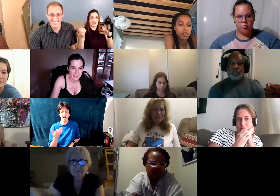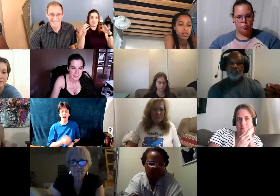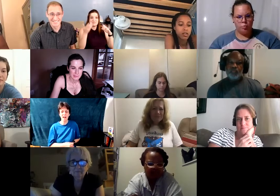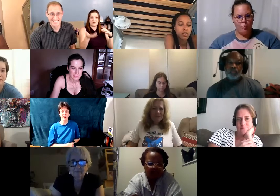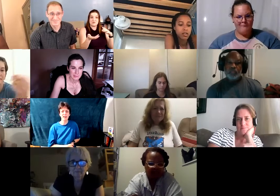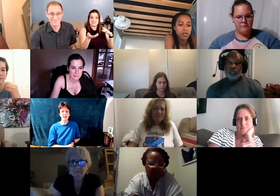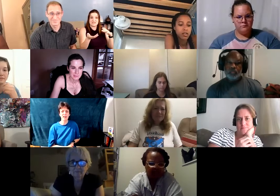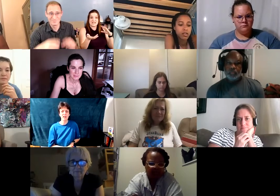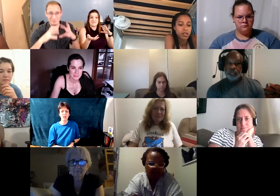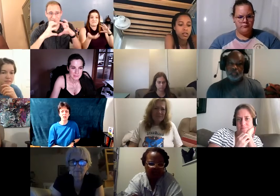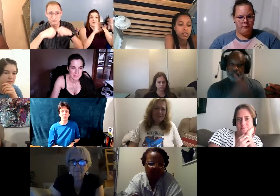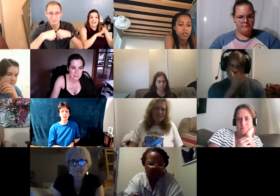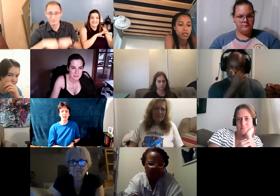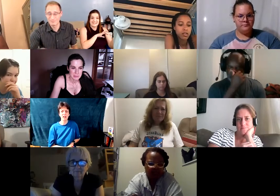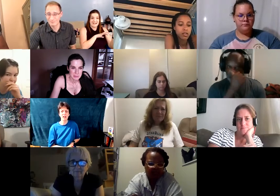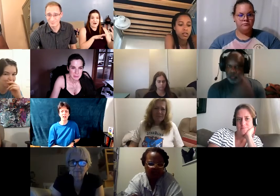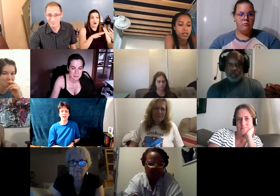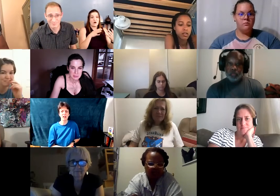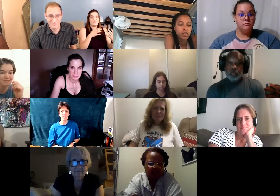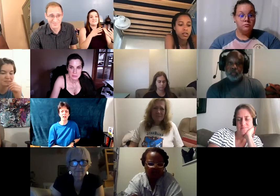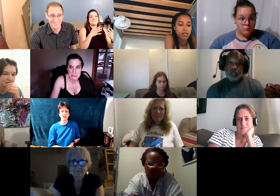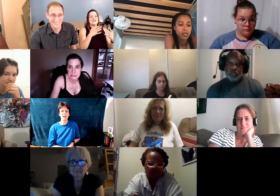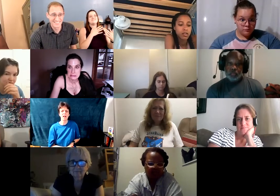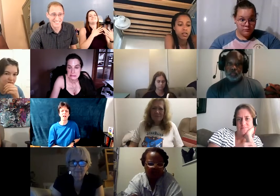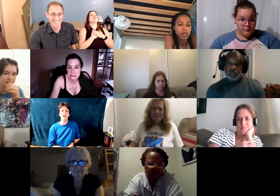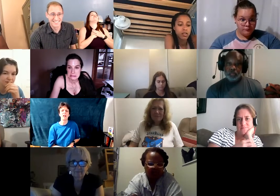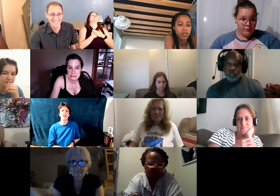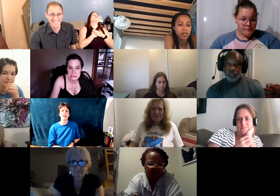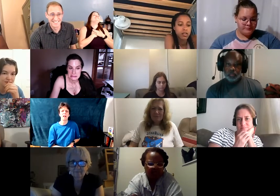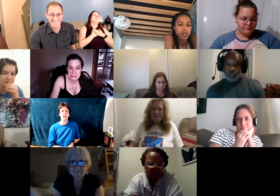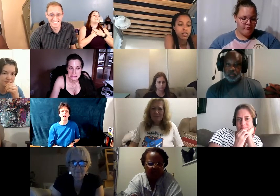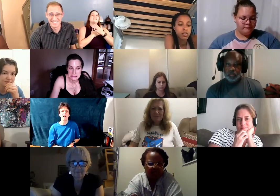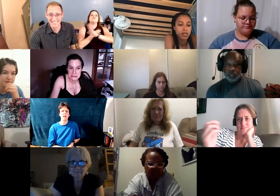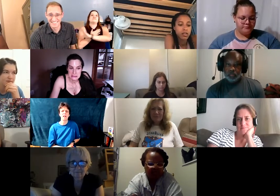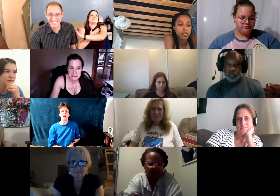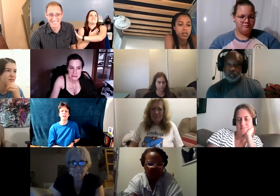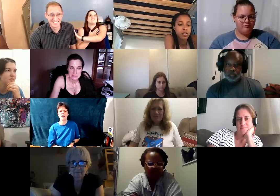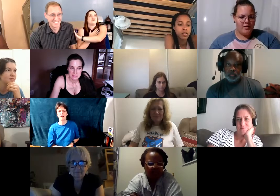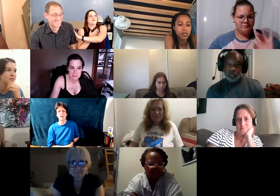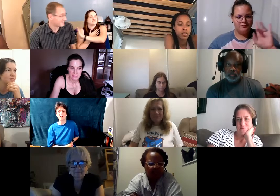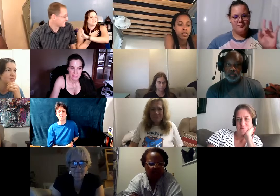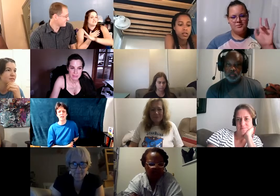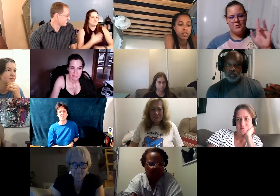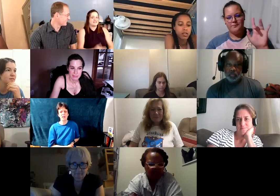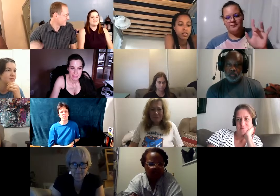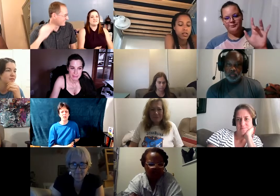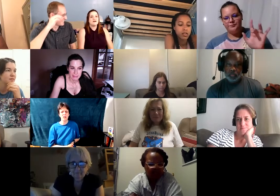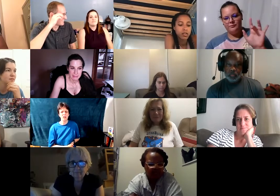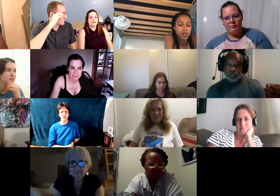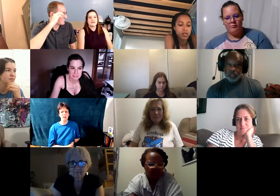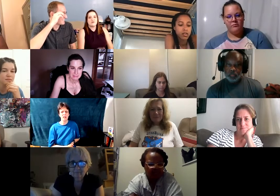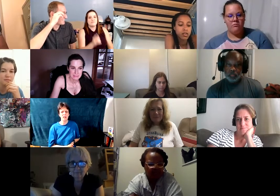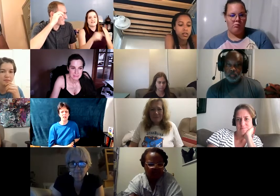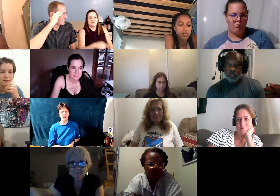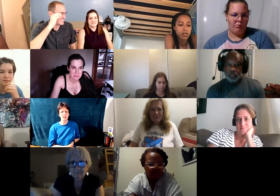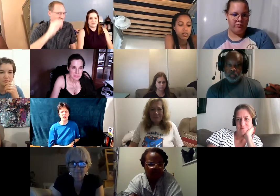town and my computer was on, it fried it. Oh, the devastation. And I told Chris, I said, that's fine. We'll just get a new one. He goes,